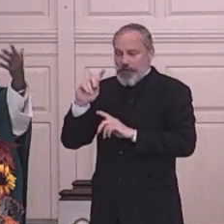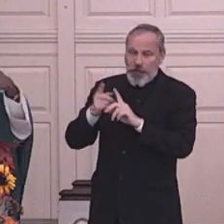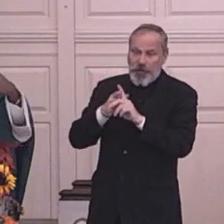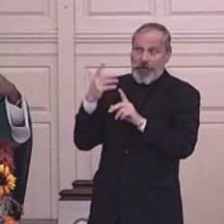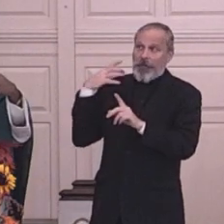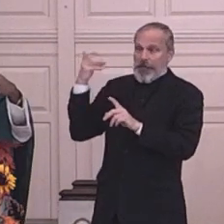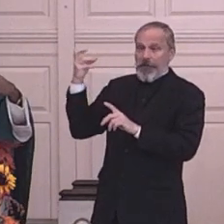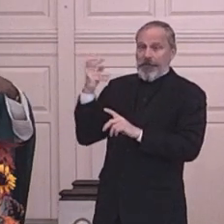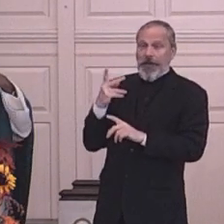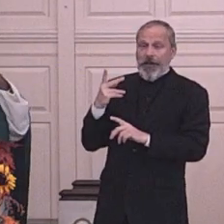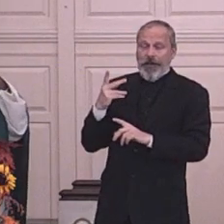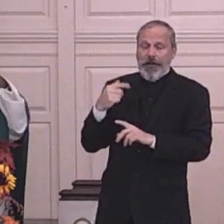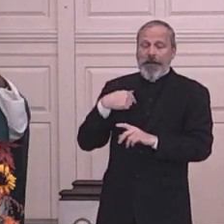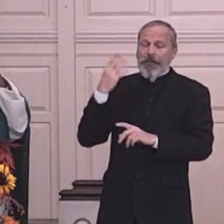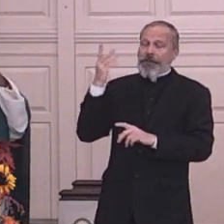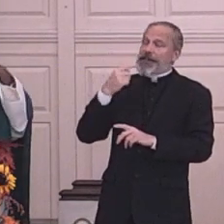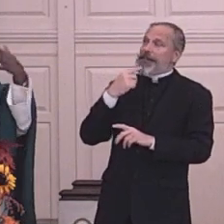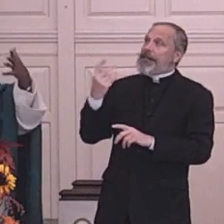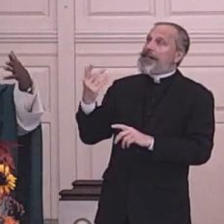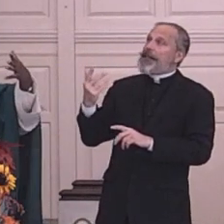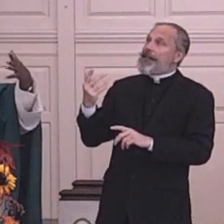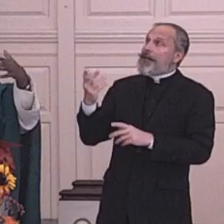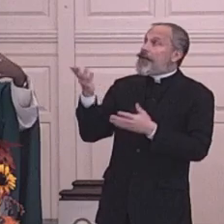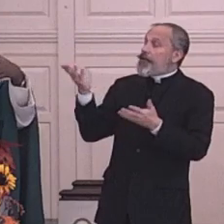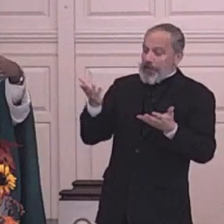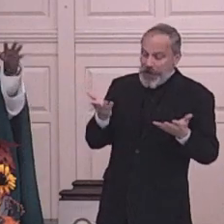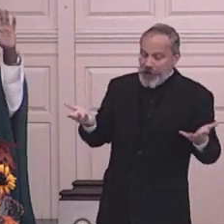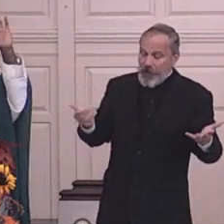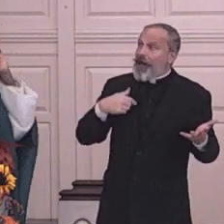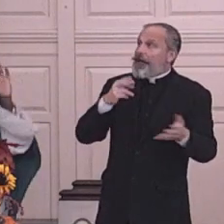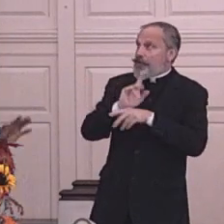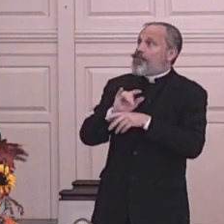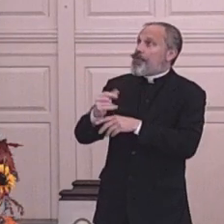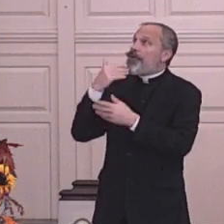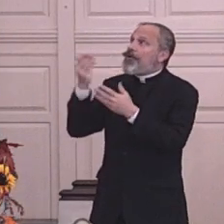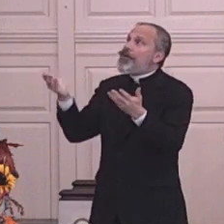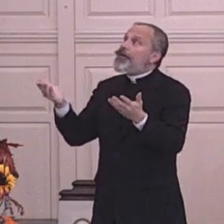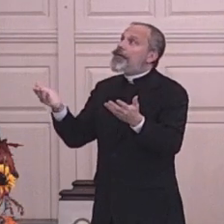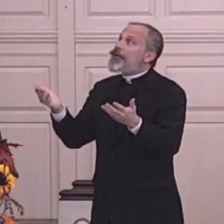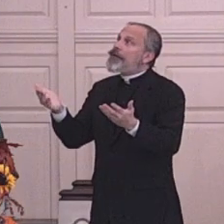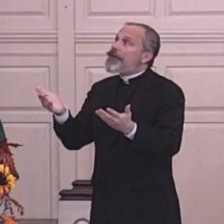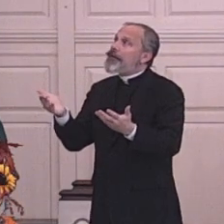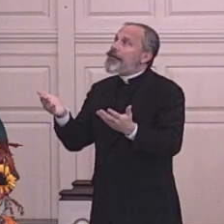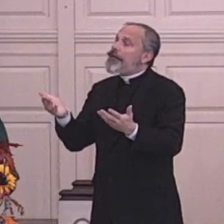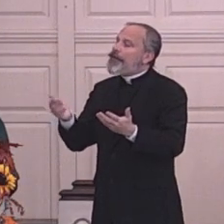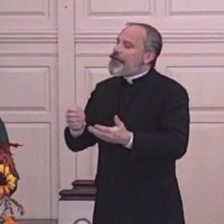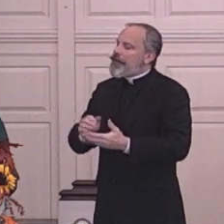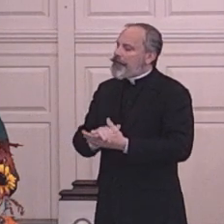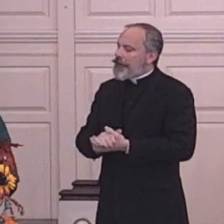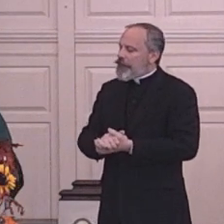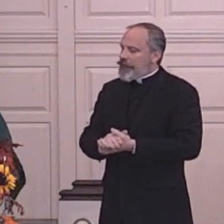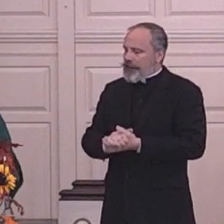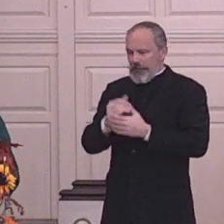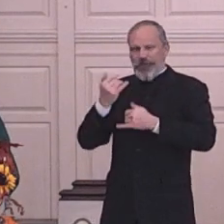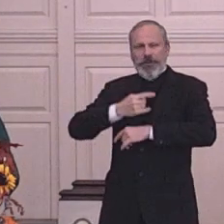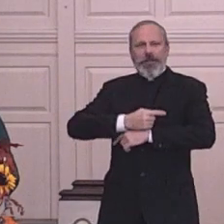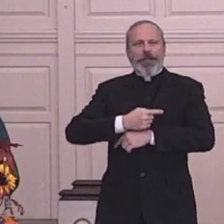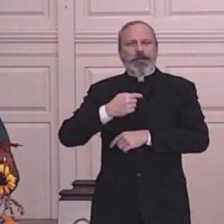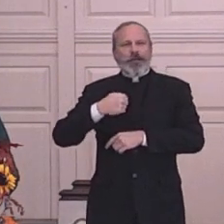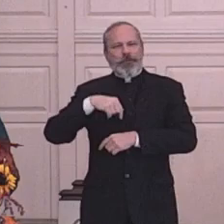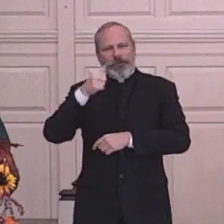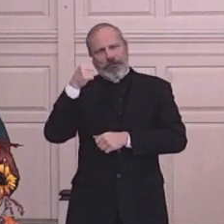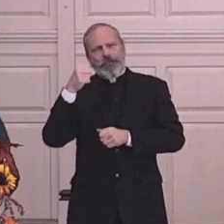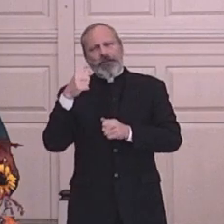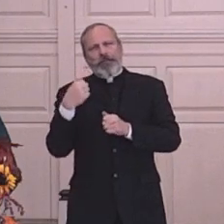the master comes, I will say, "What you gave me, I've used it very well." And so today we call to